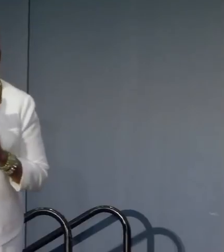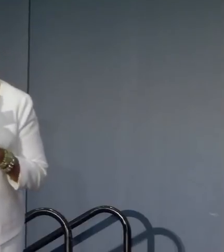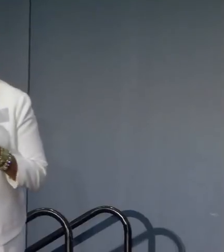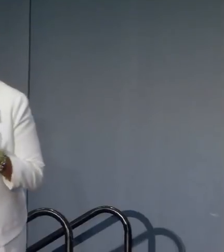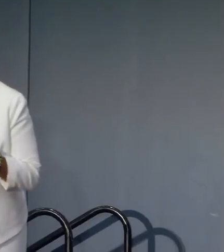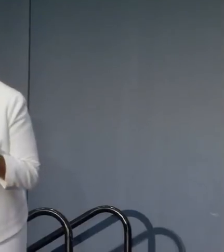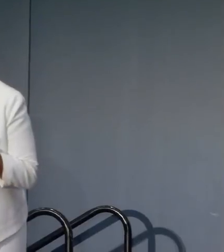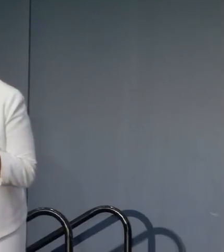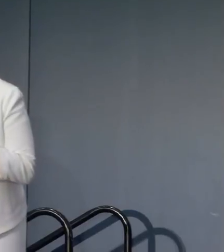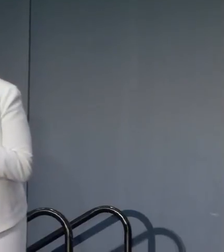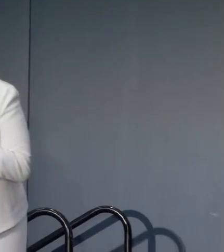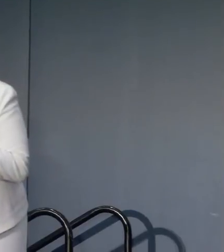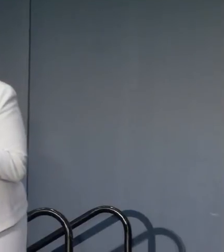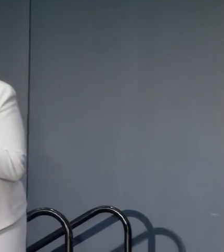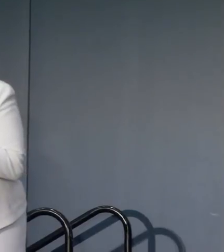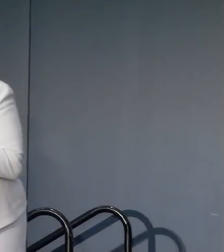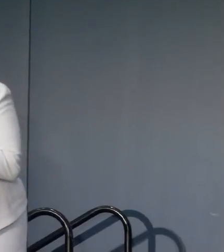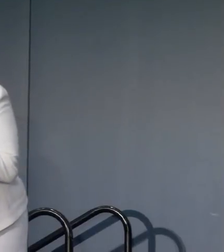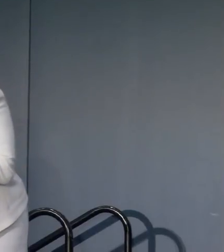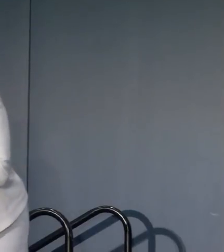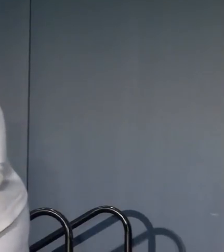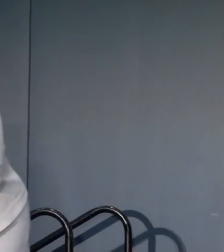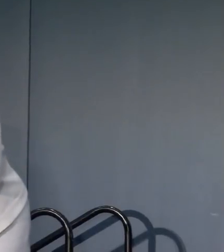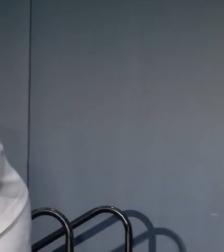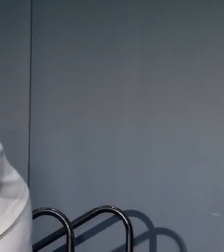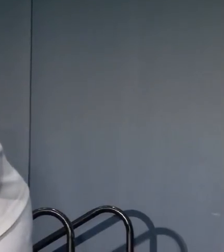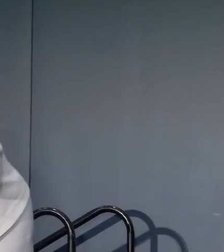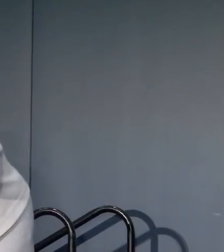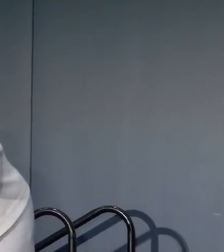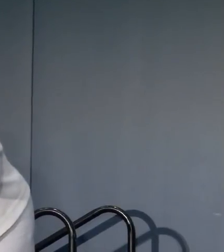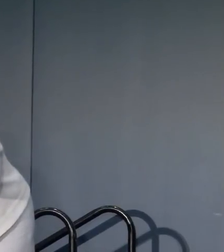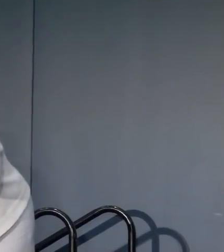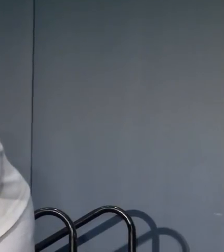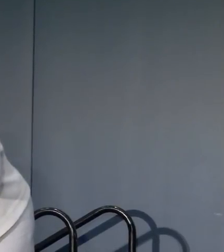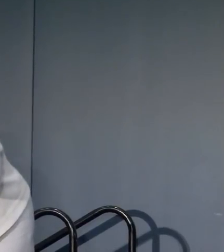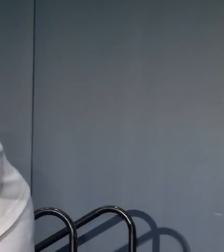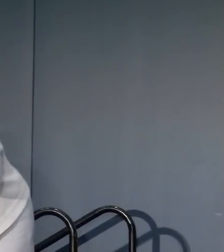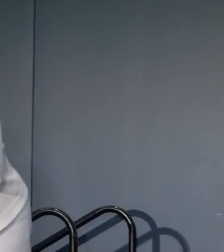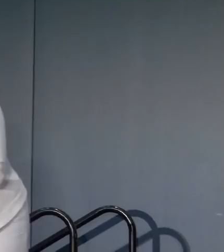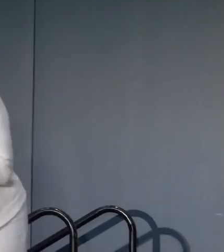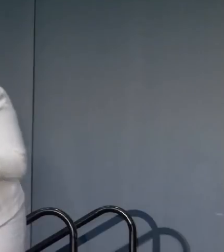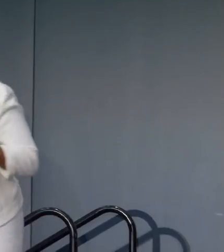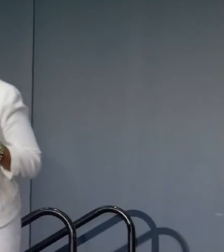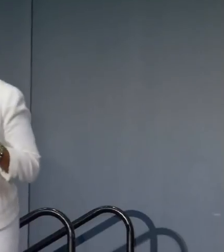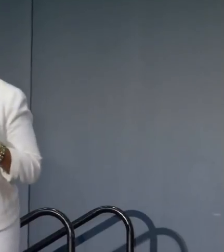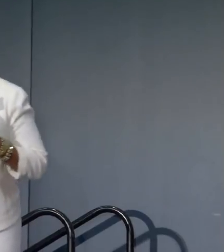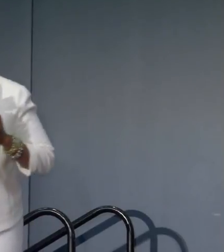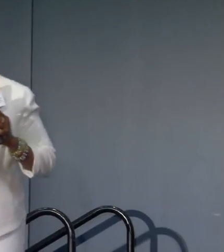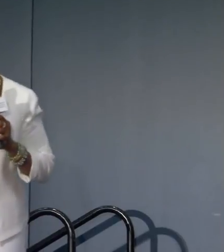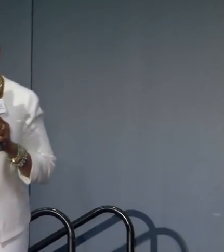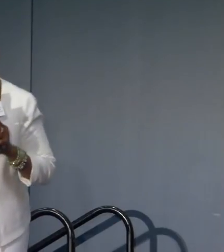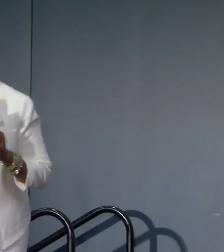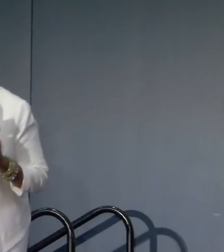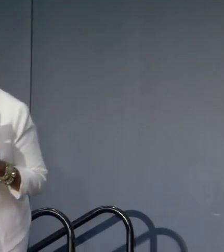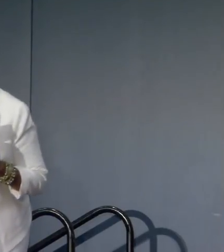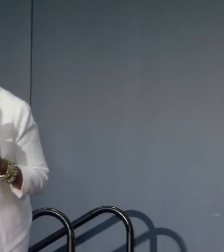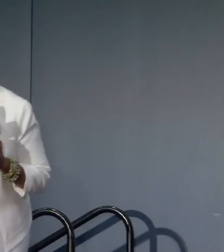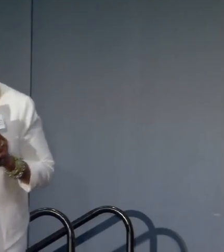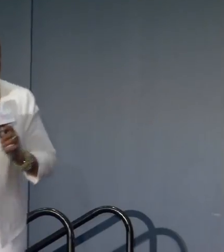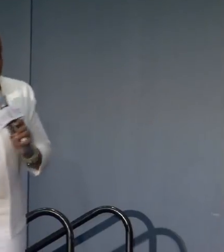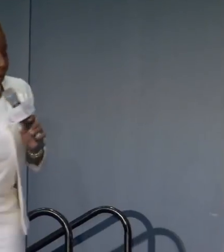not receive for too long, it really does eat your courage up. You won't have the courage or the strength to